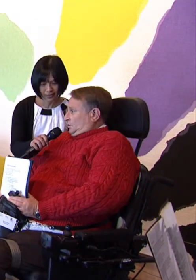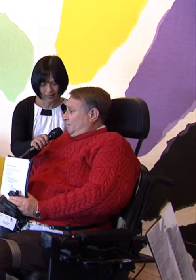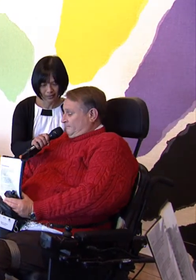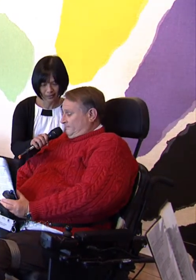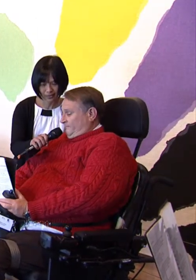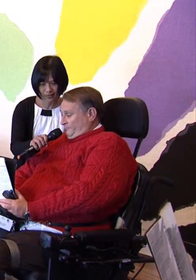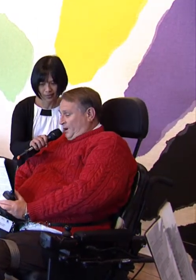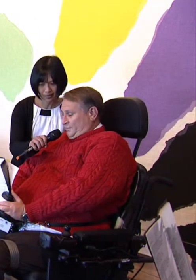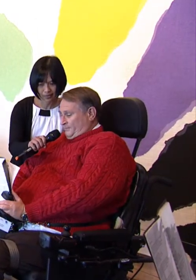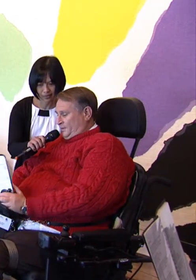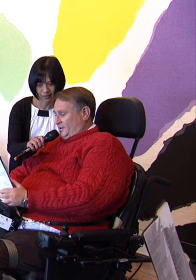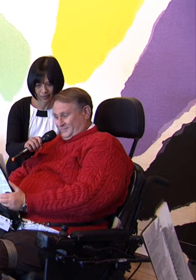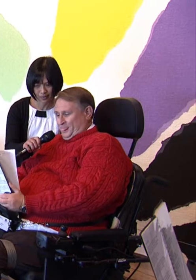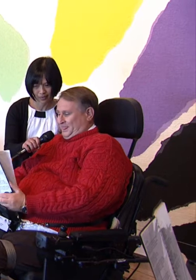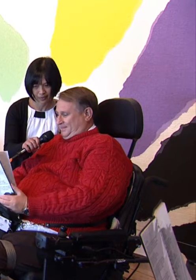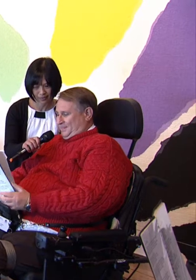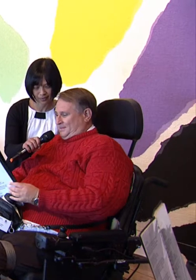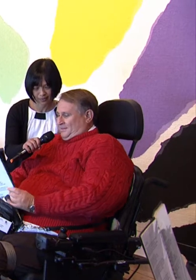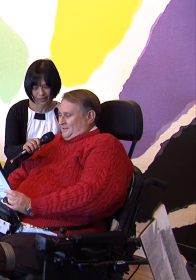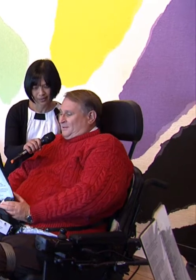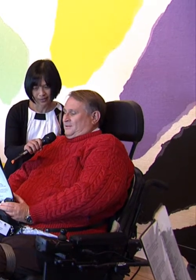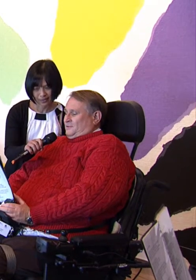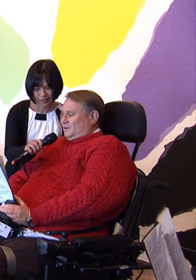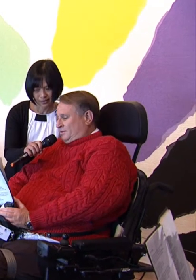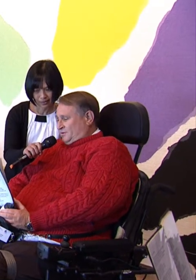I come from the